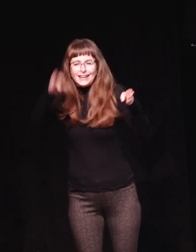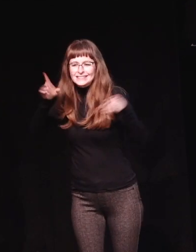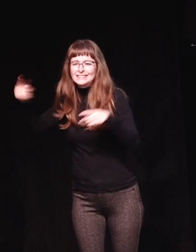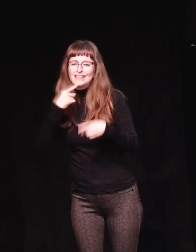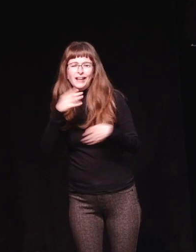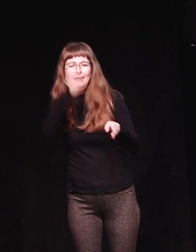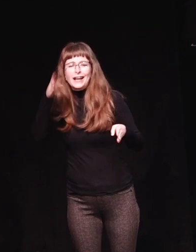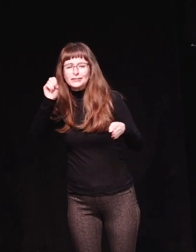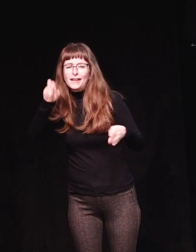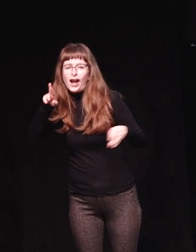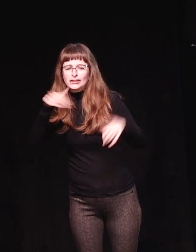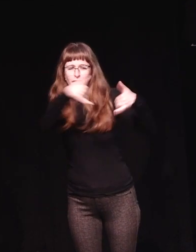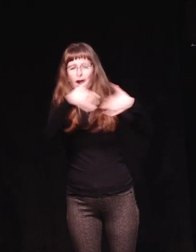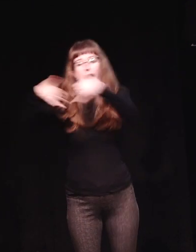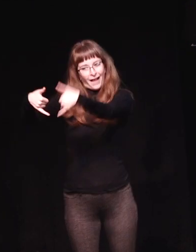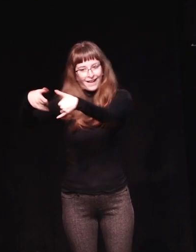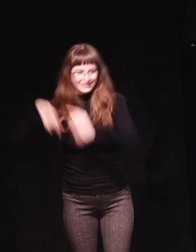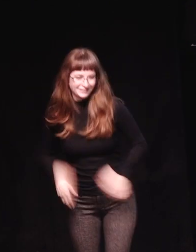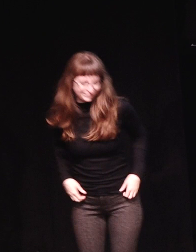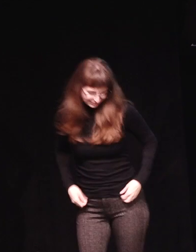Right next to the Oscar.